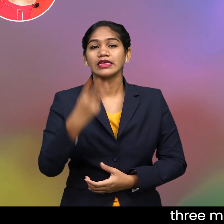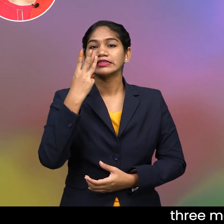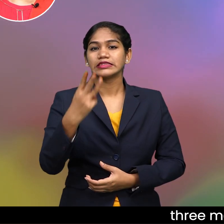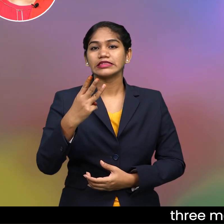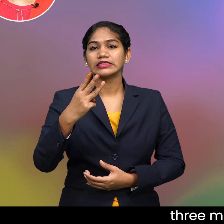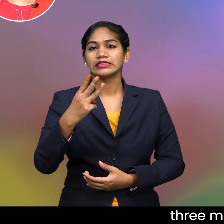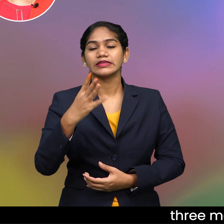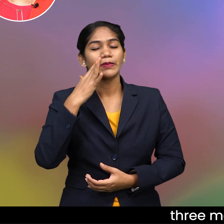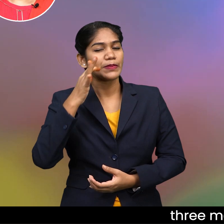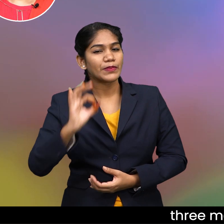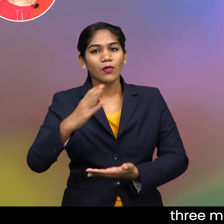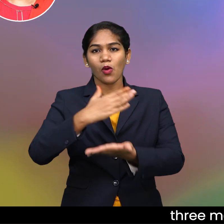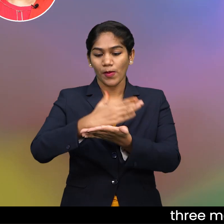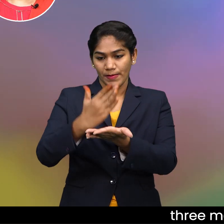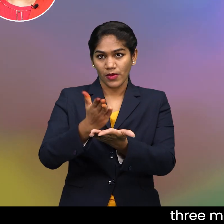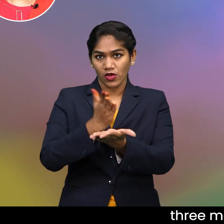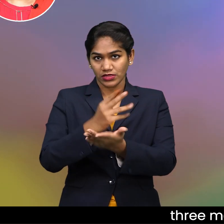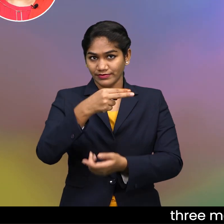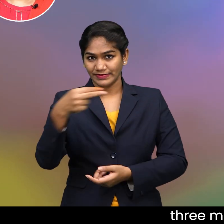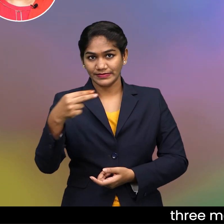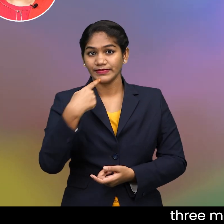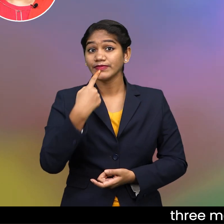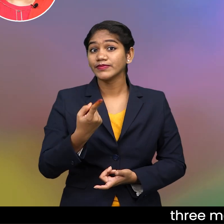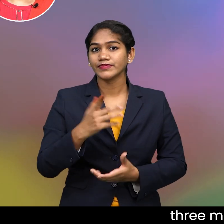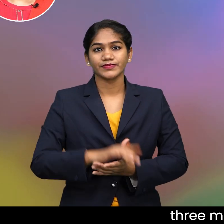three main parts called